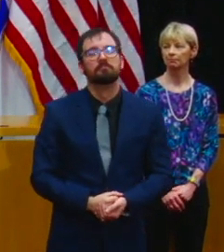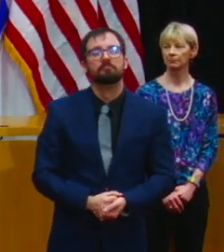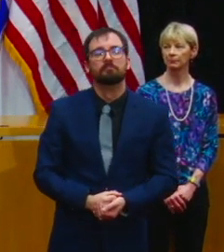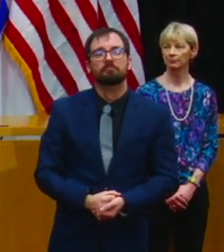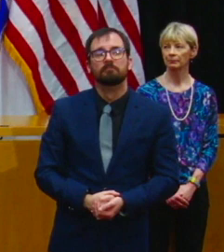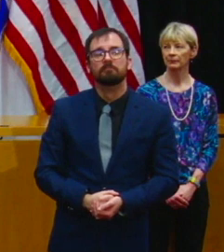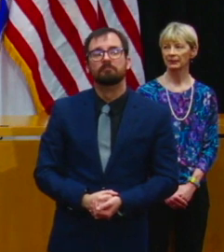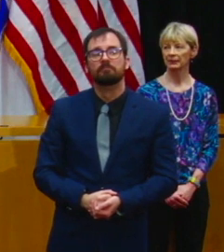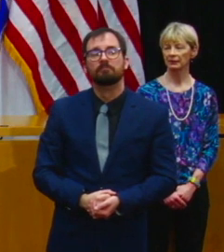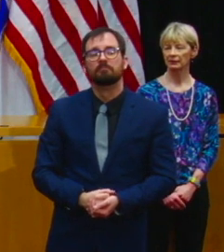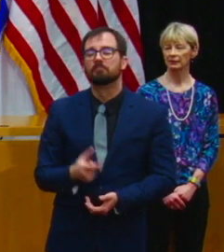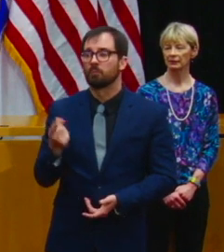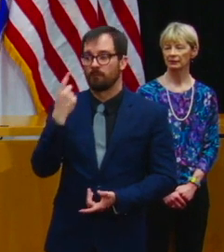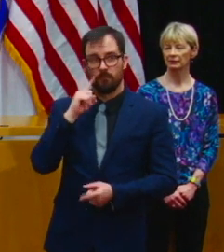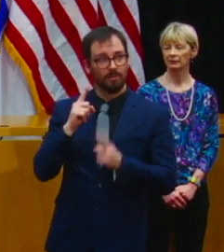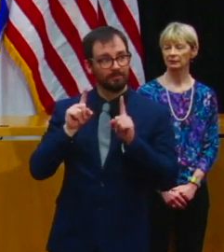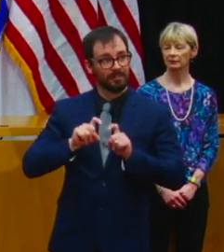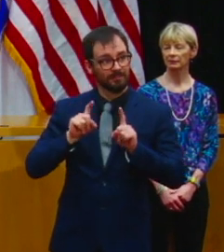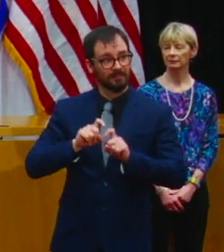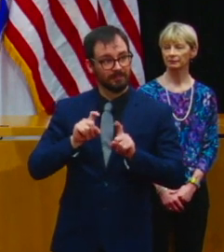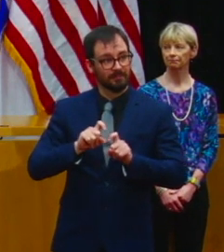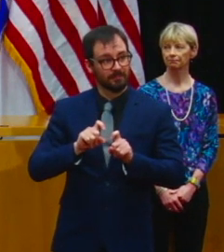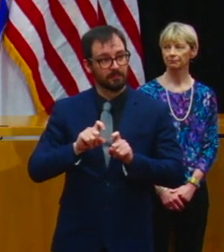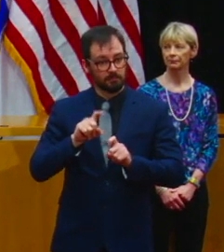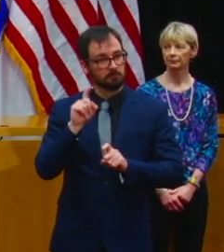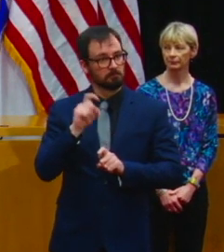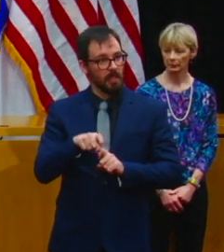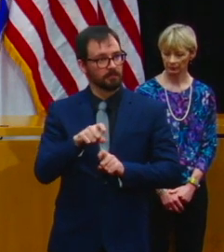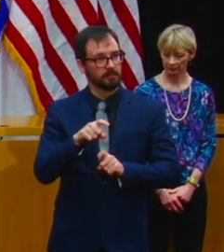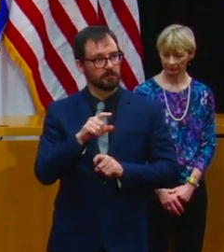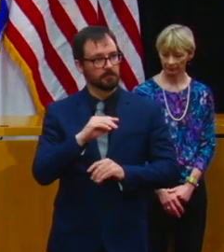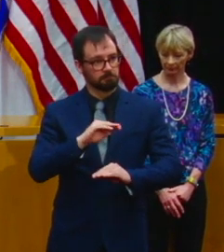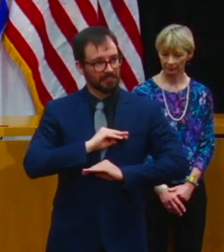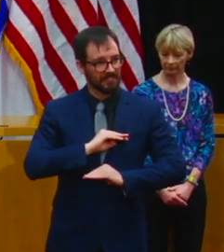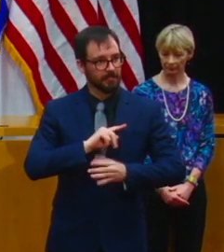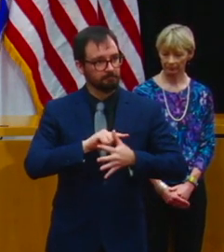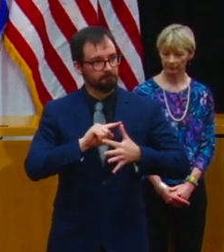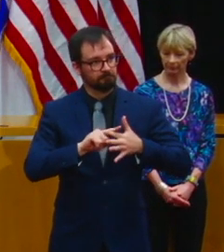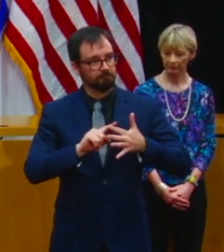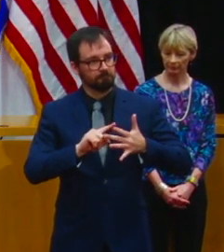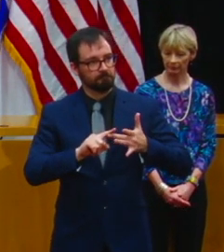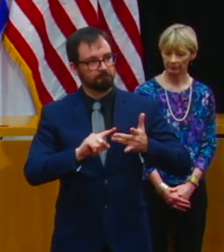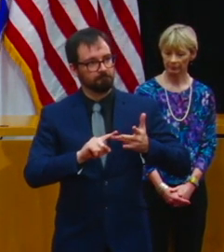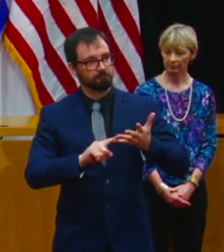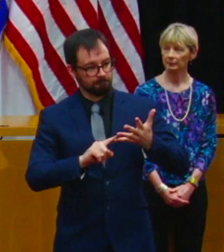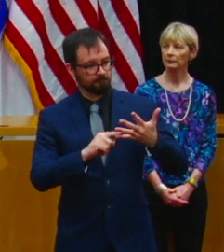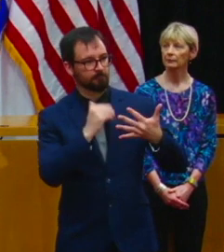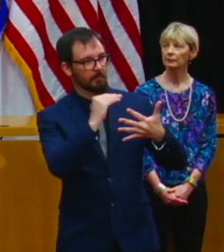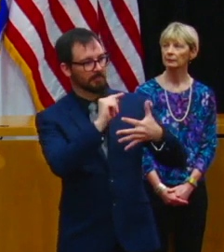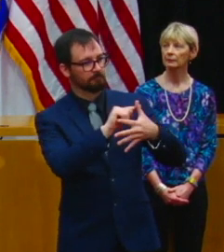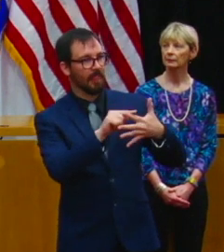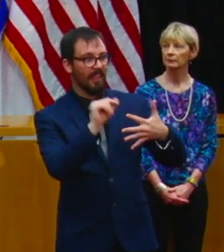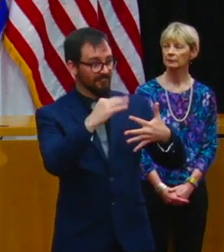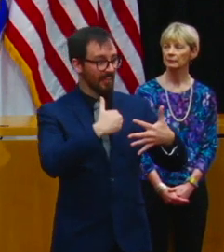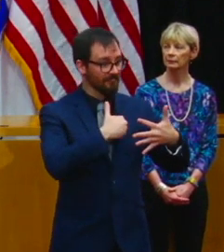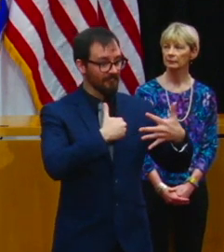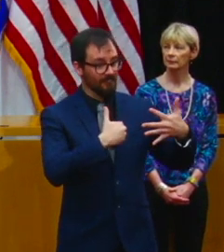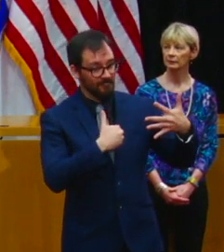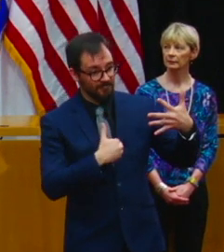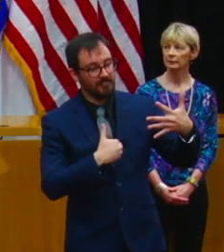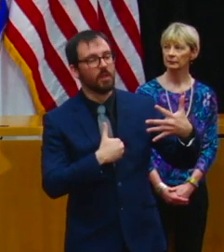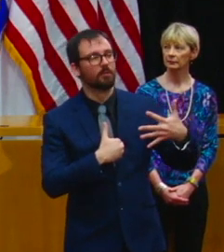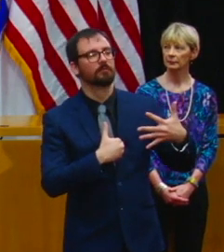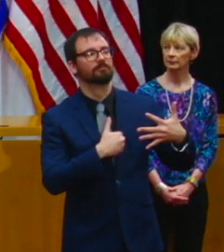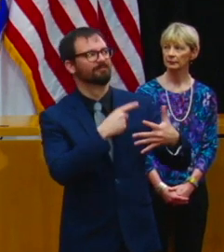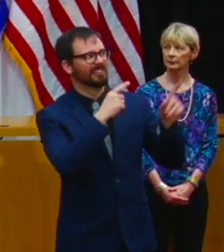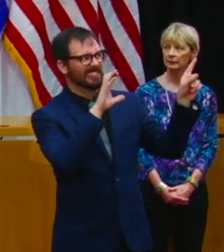got from the CDC. And then to the extent that there are people who've had close contact with those people, we want to